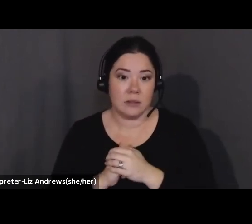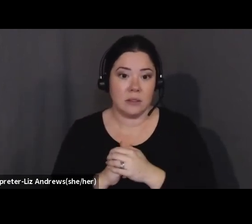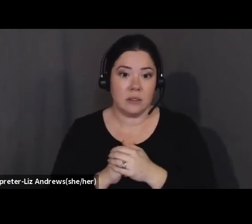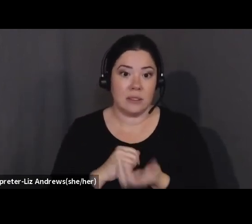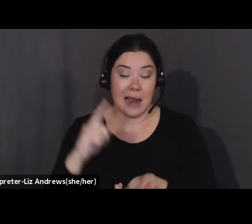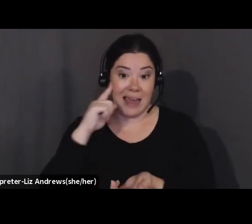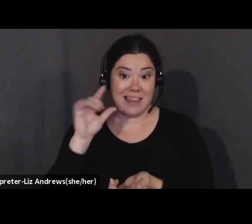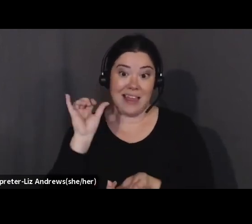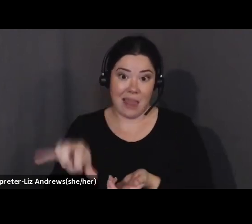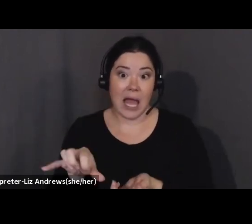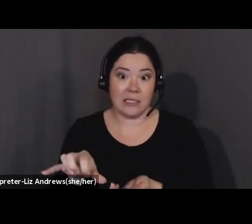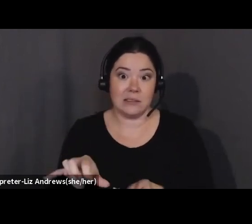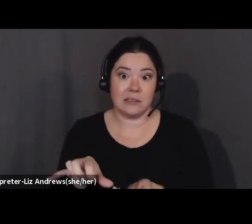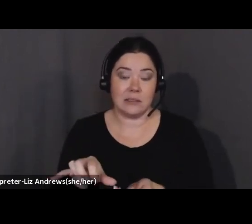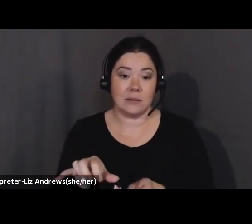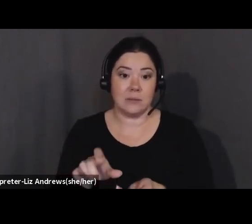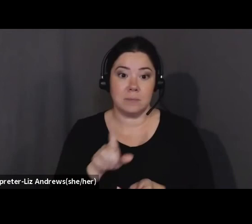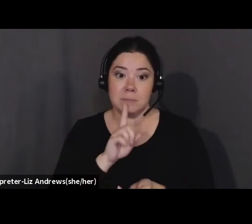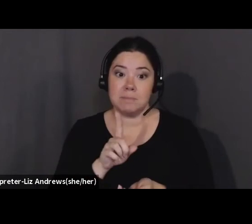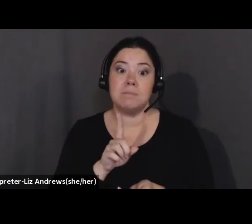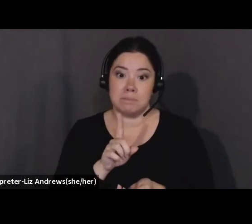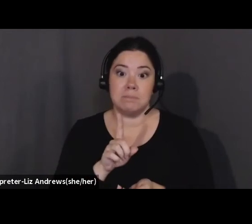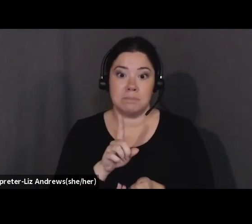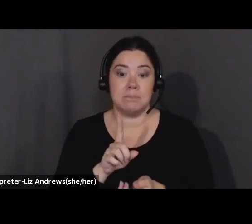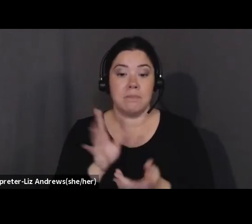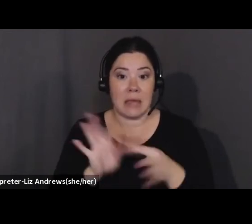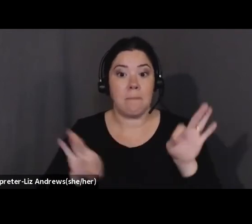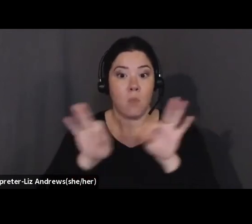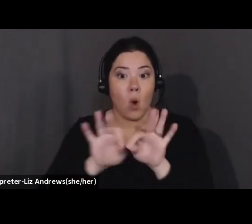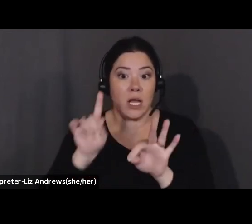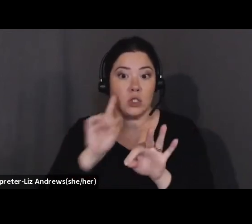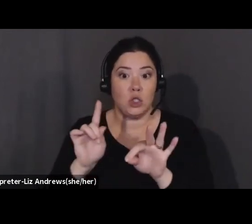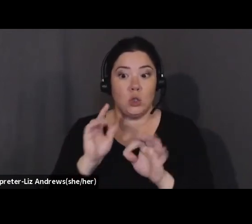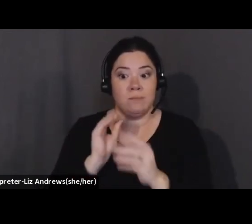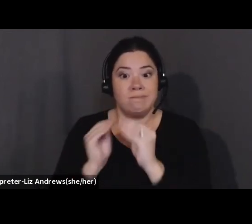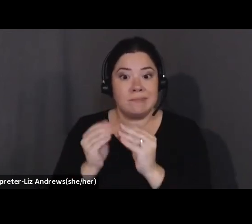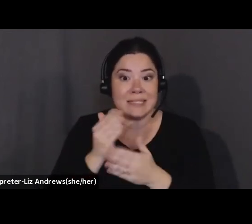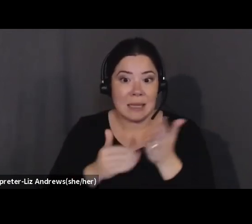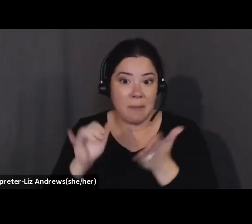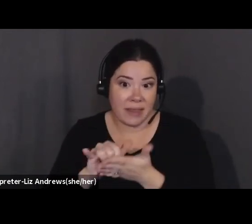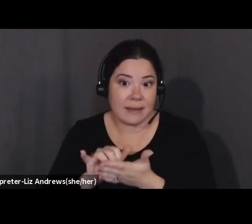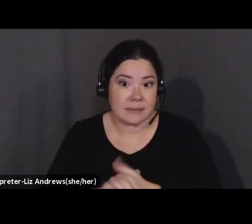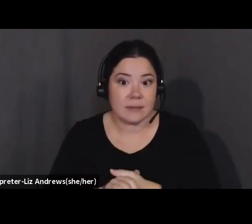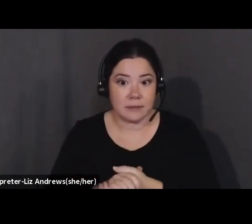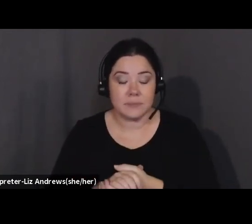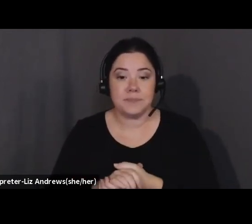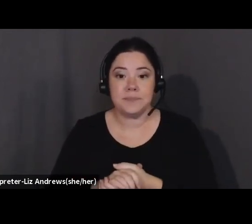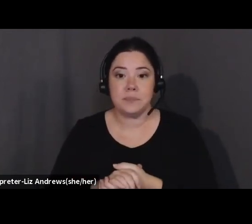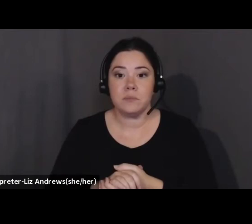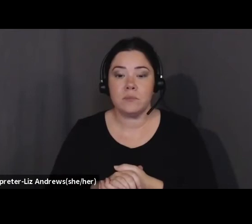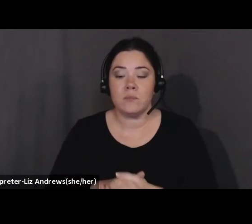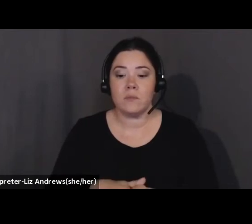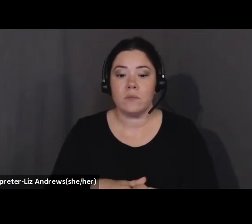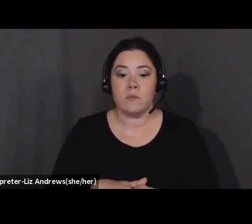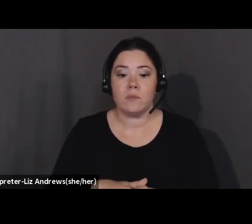a very important outlet for addressing some of this. One of the things